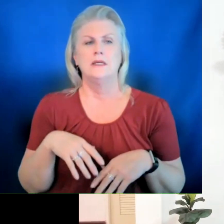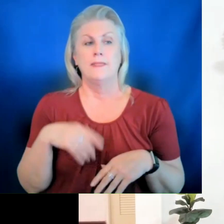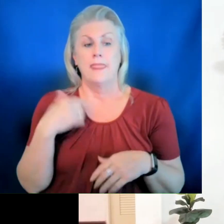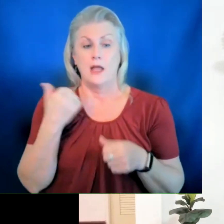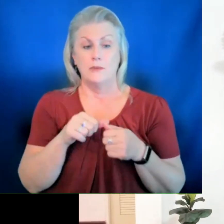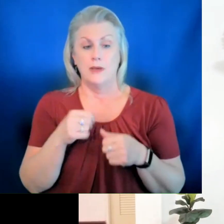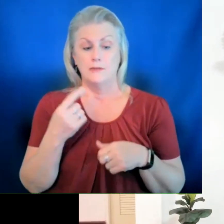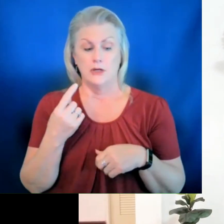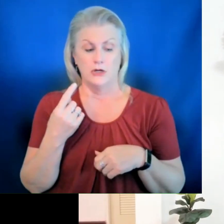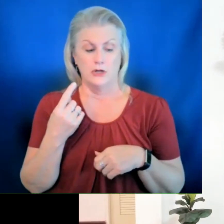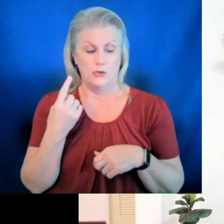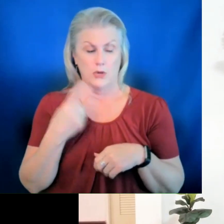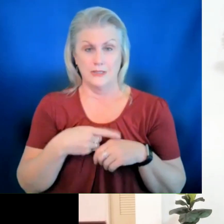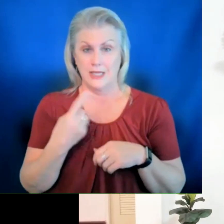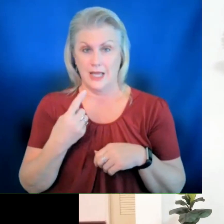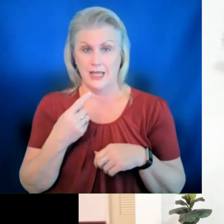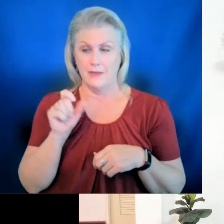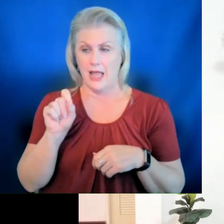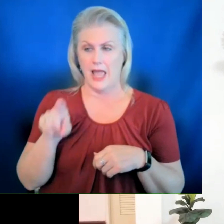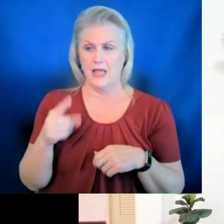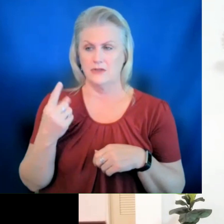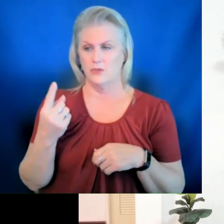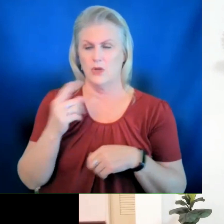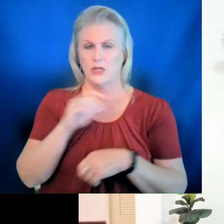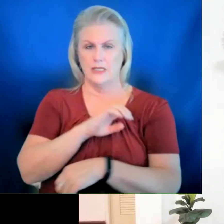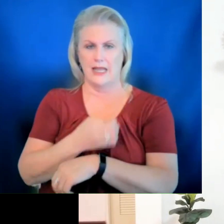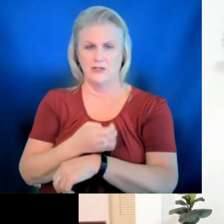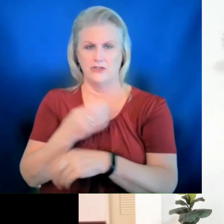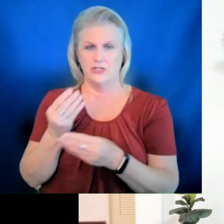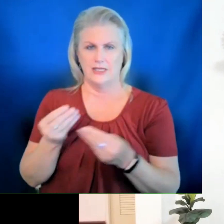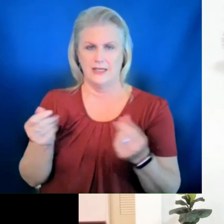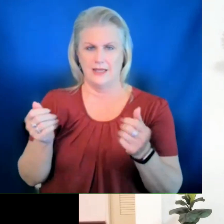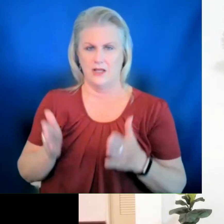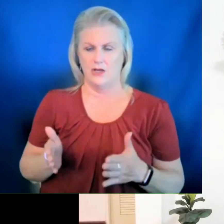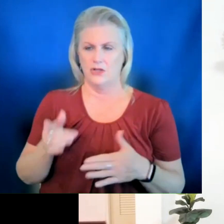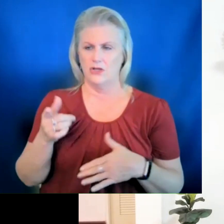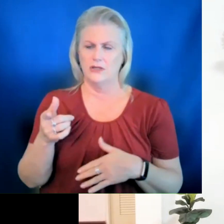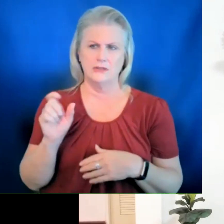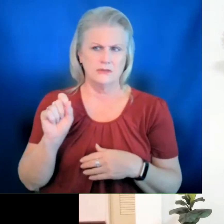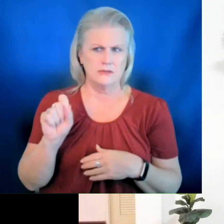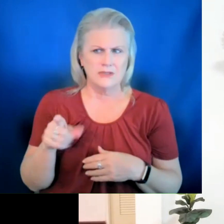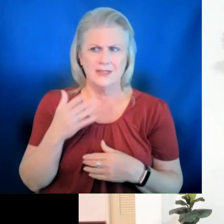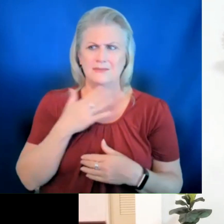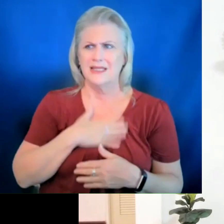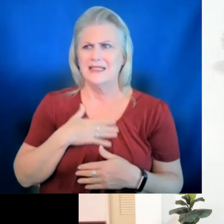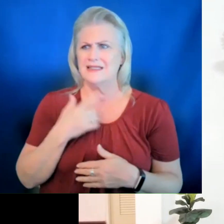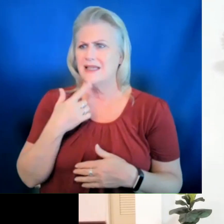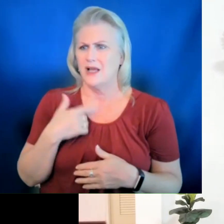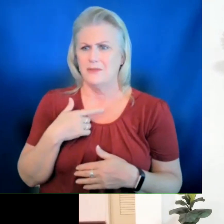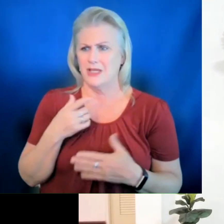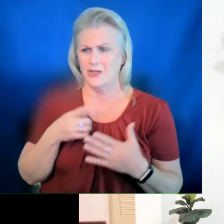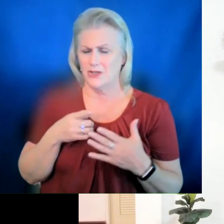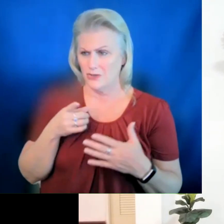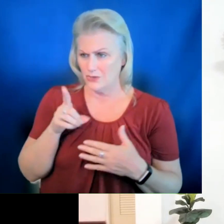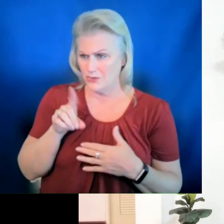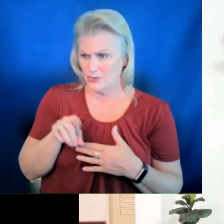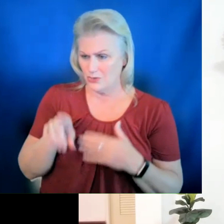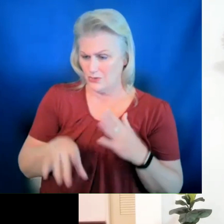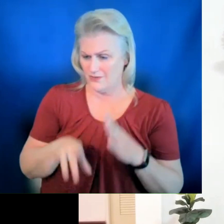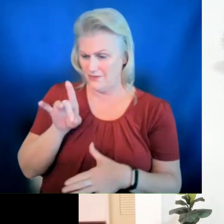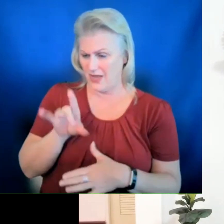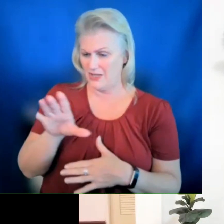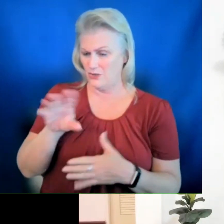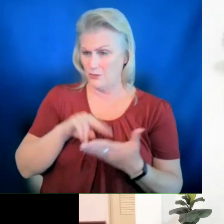remember once asking my energy healer, I asked her, please tell me, like, do you find